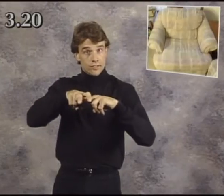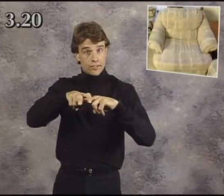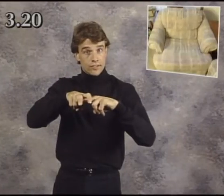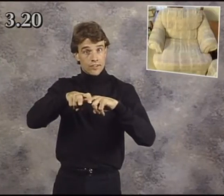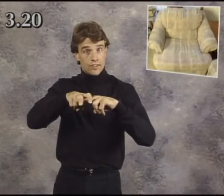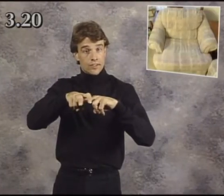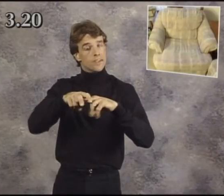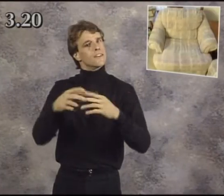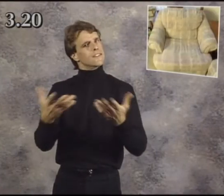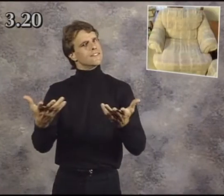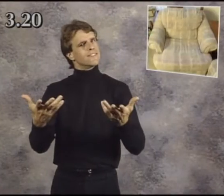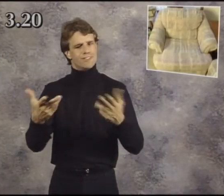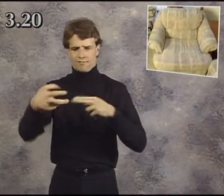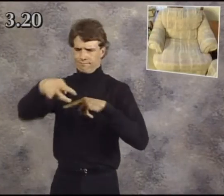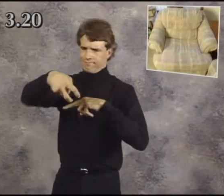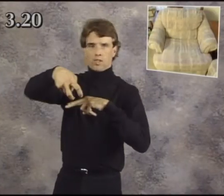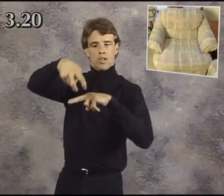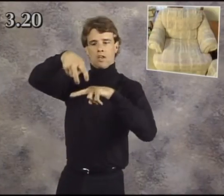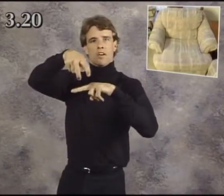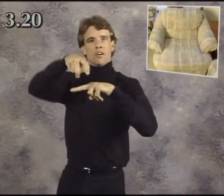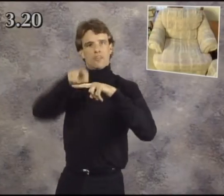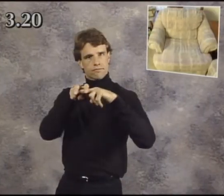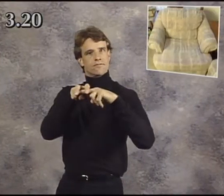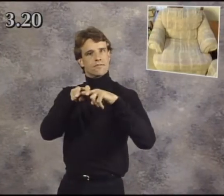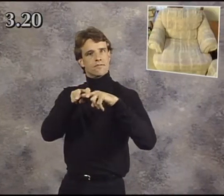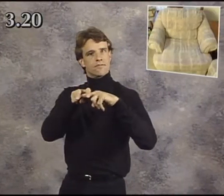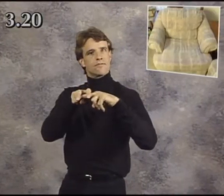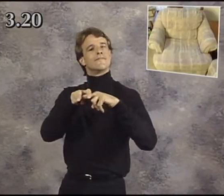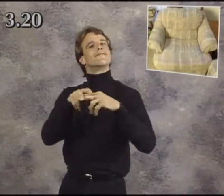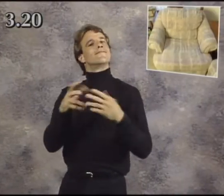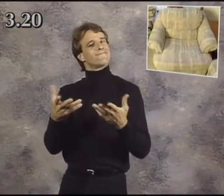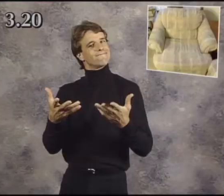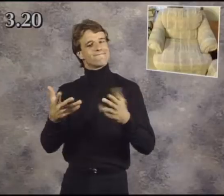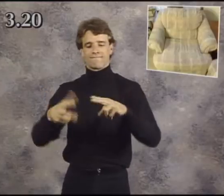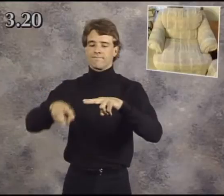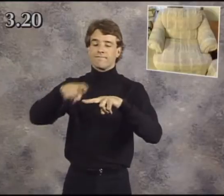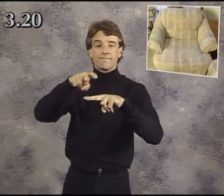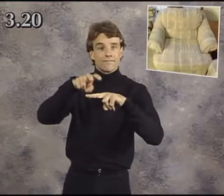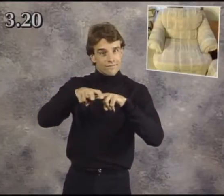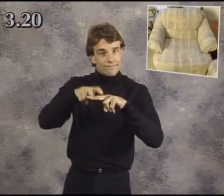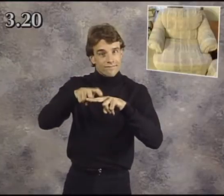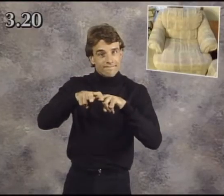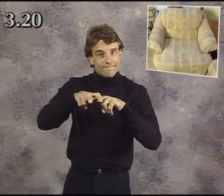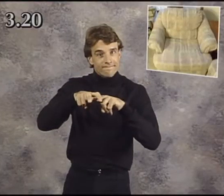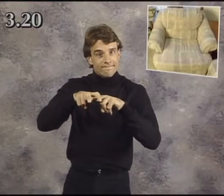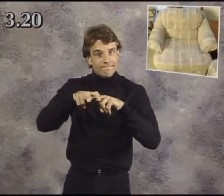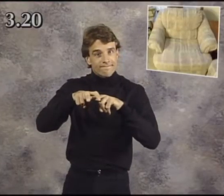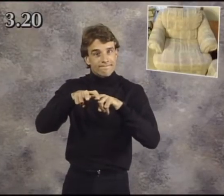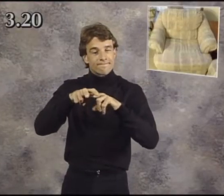Chair. This sign shows that it's something you sit on. Chair.